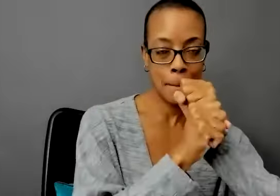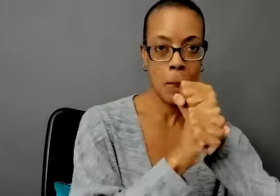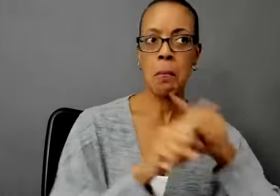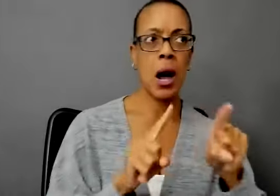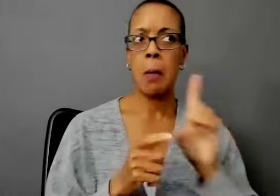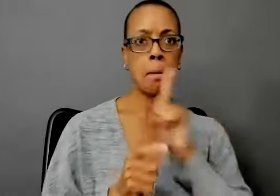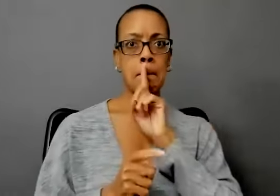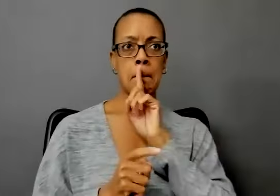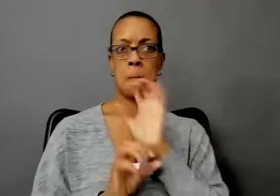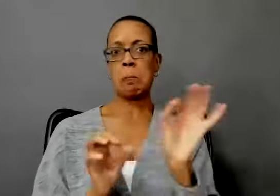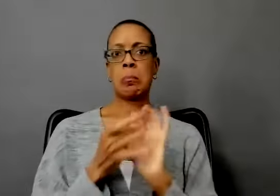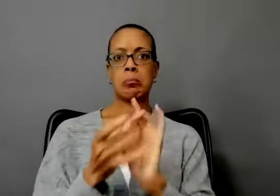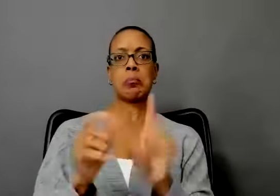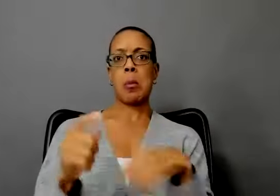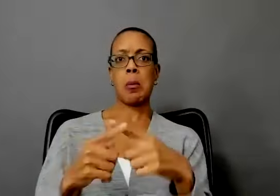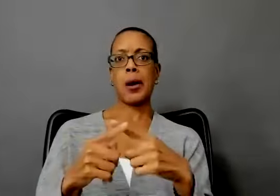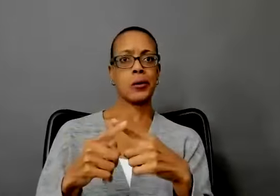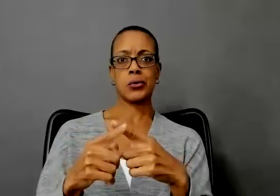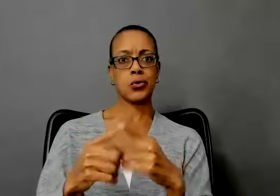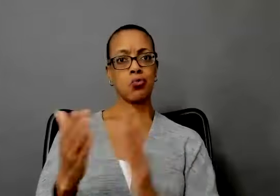a trial or the right to a fair trial.